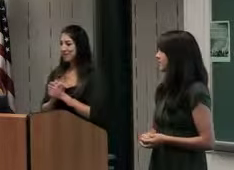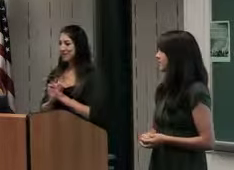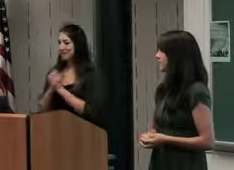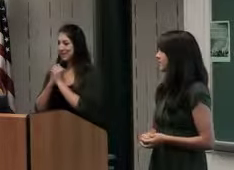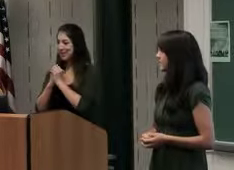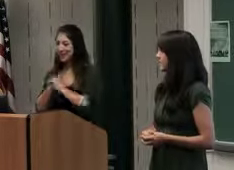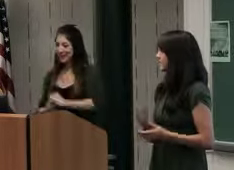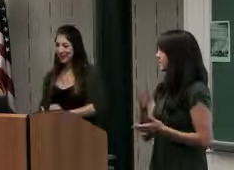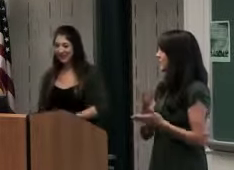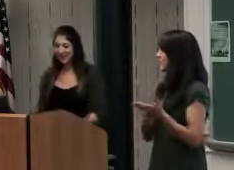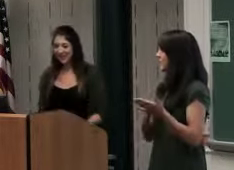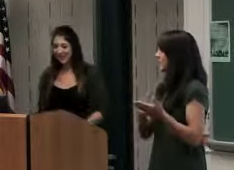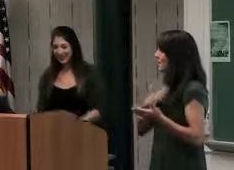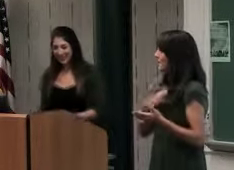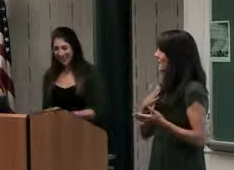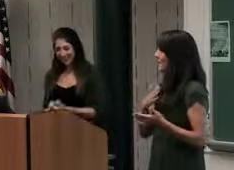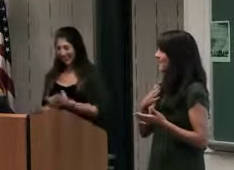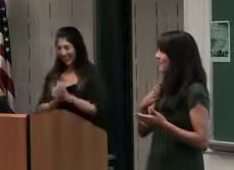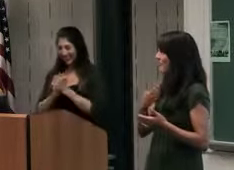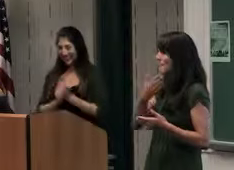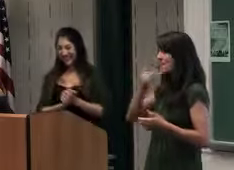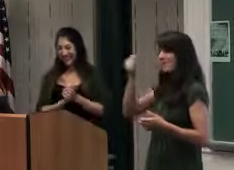What are my best memories from this experience?